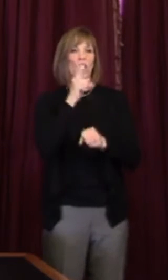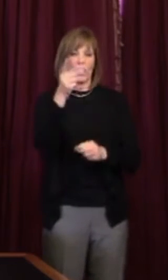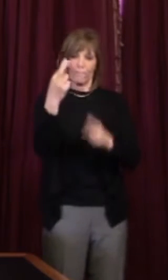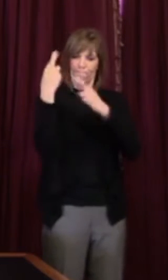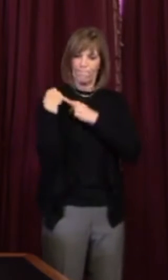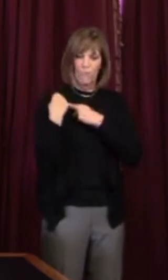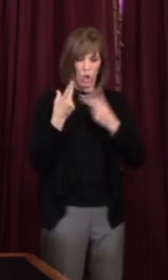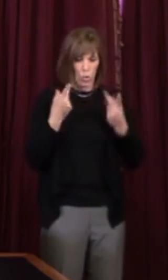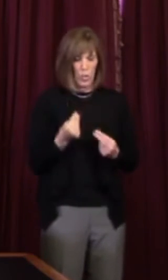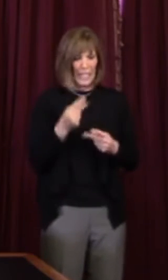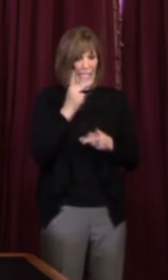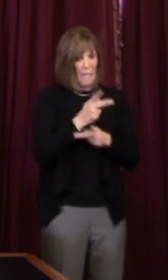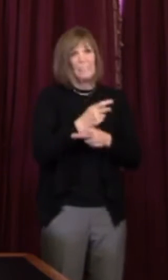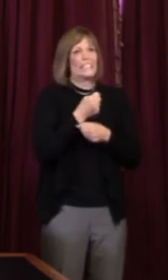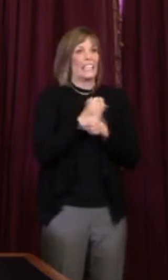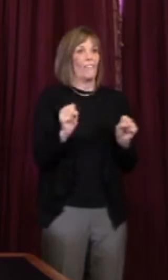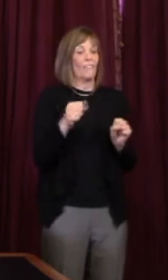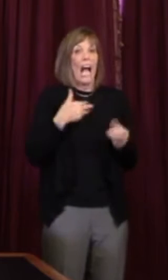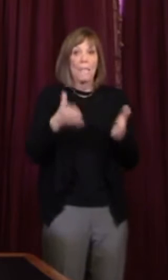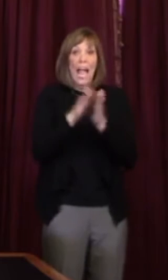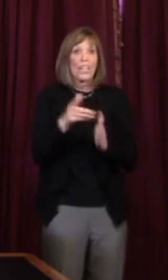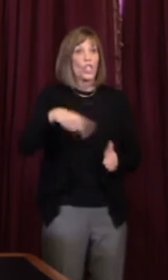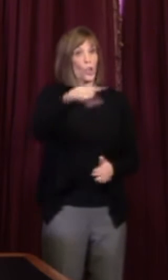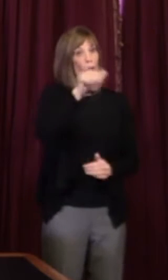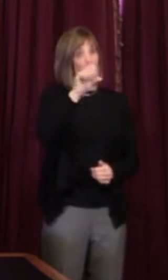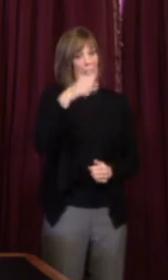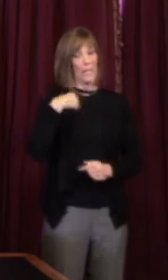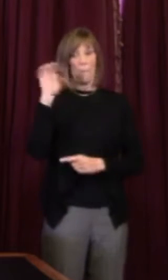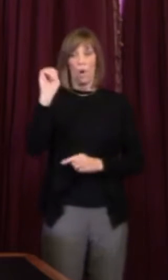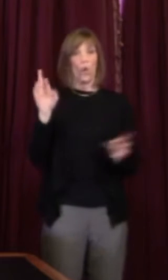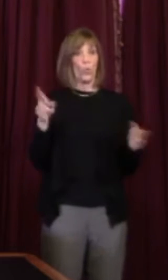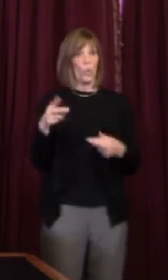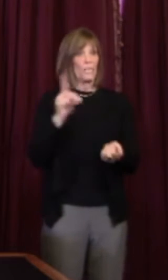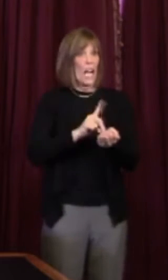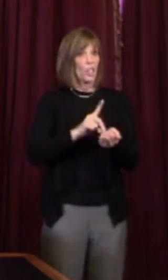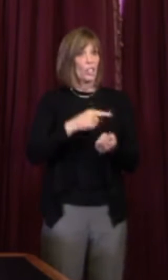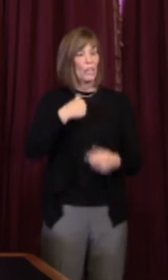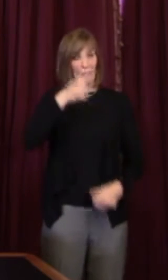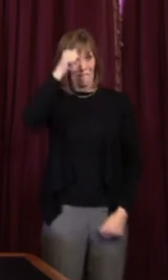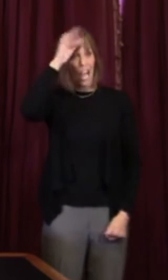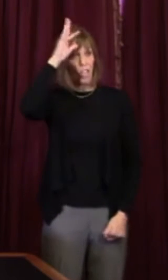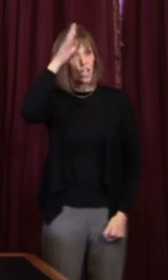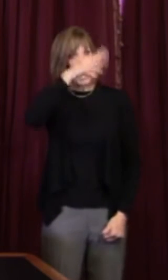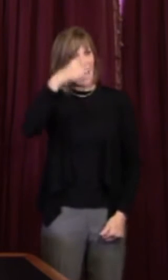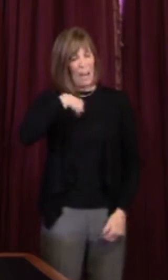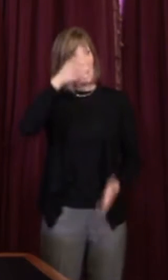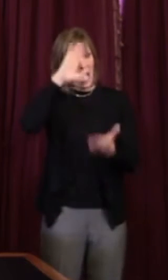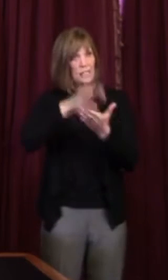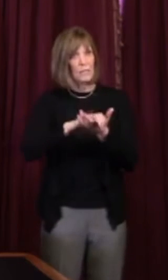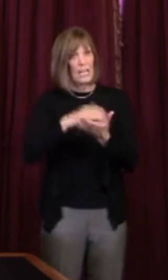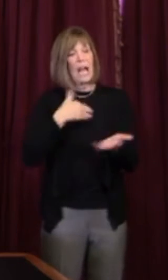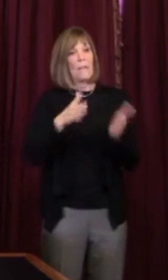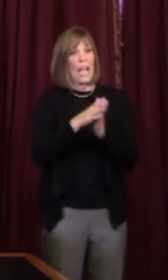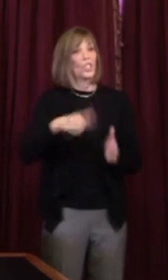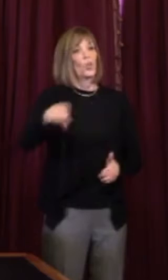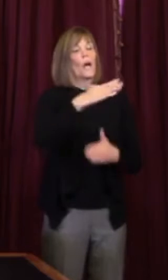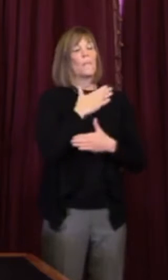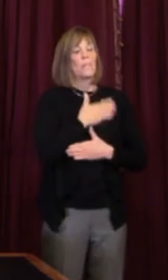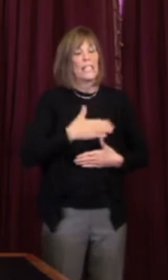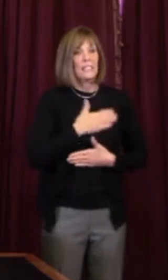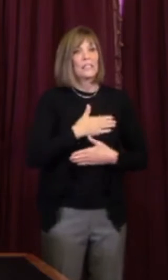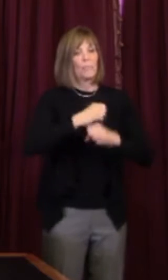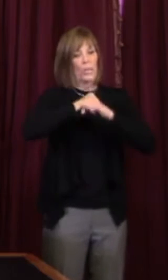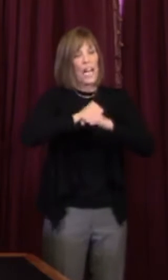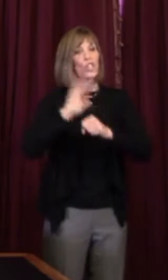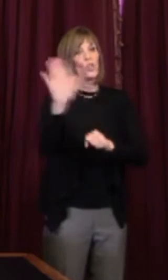control. I'm asking you as an emergency department physician, as a father, and as a husband, please protect your